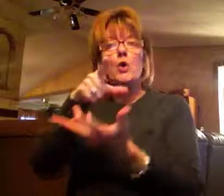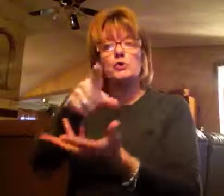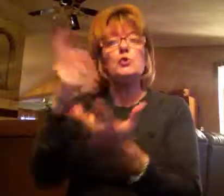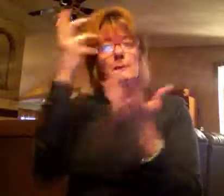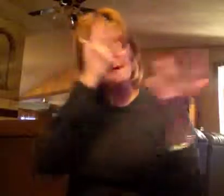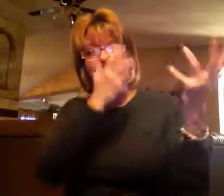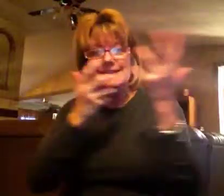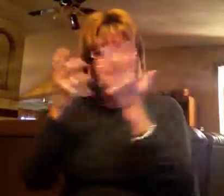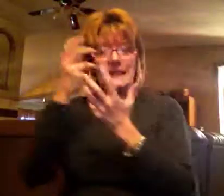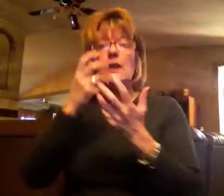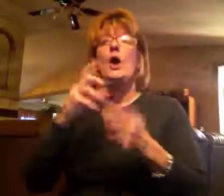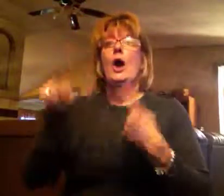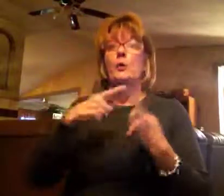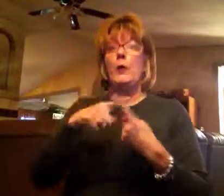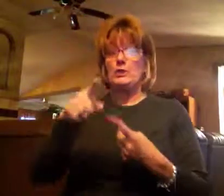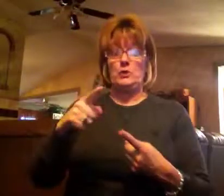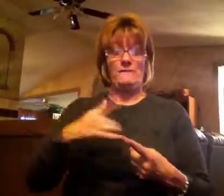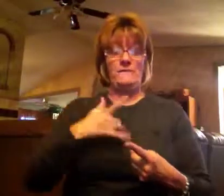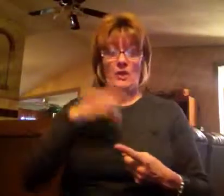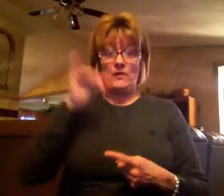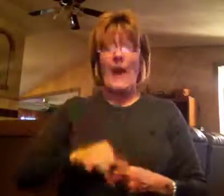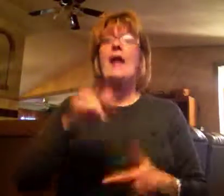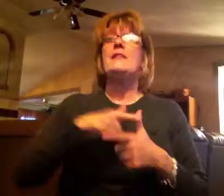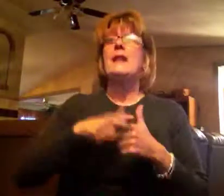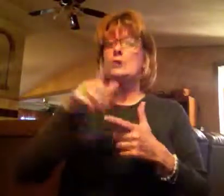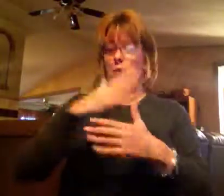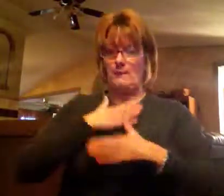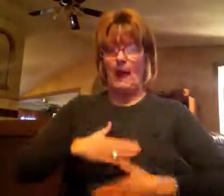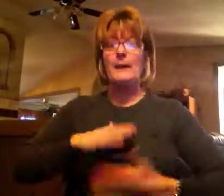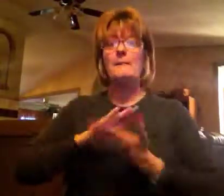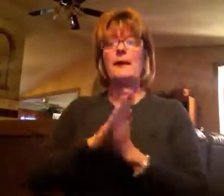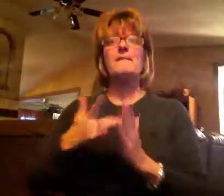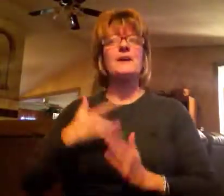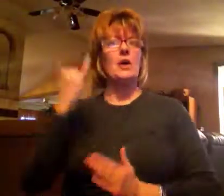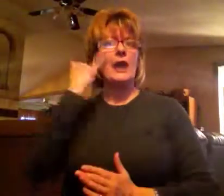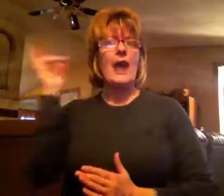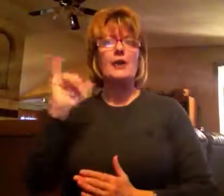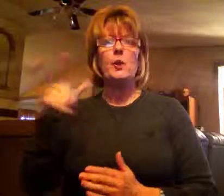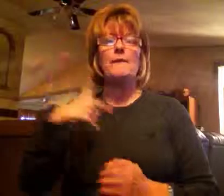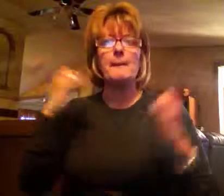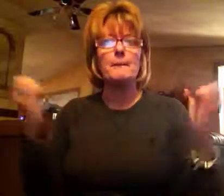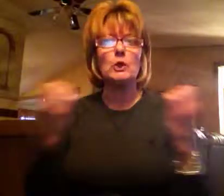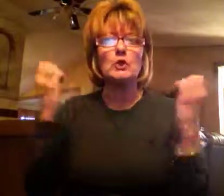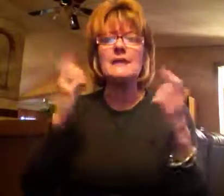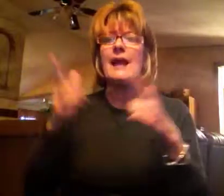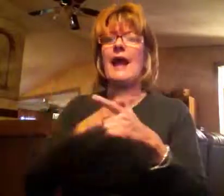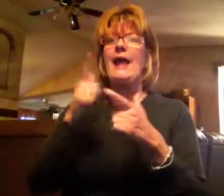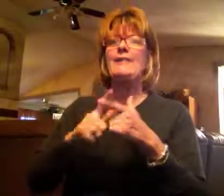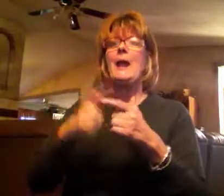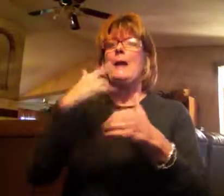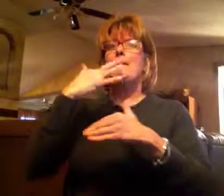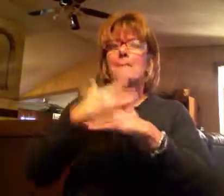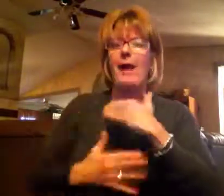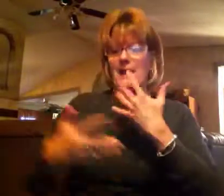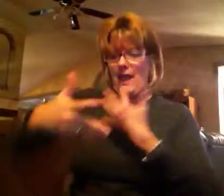kick in, your fear escalates, your body goes into emergency mode, and begins conserving blood flow and circulation of oxygen. And